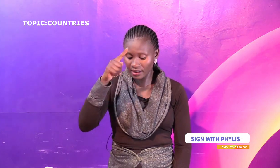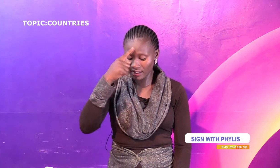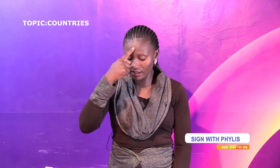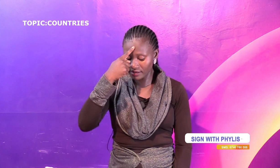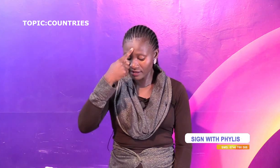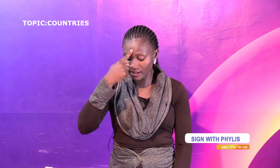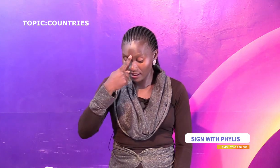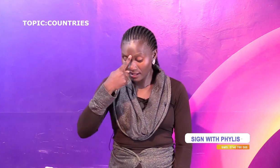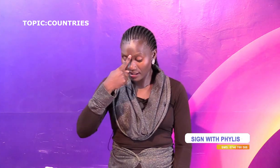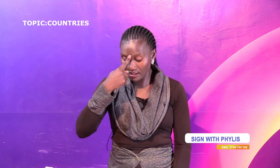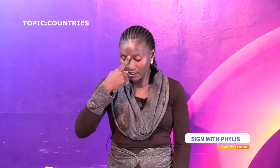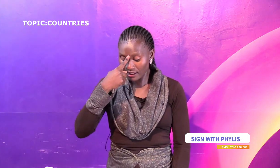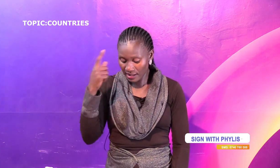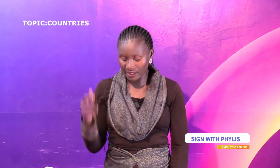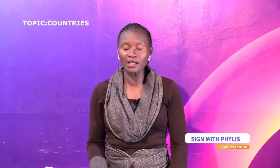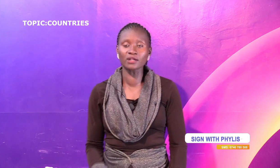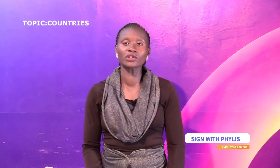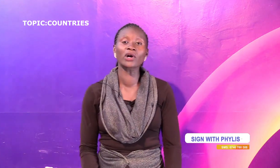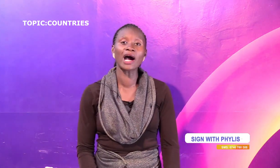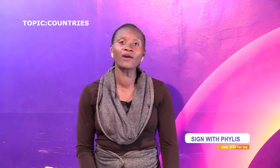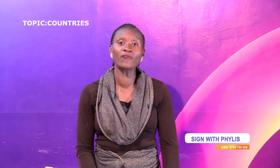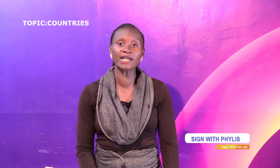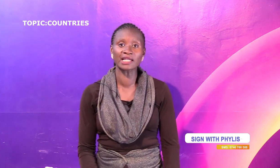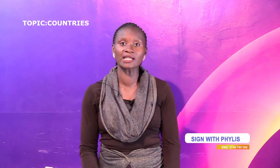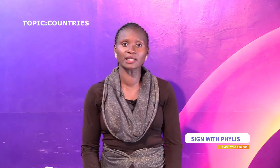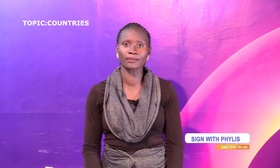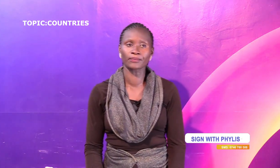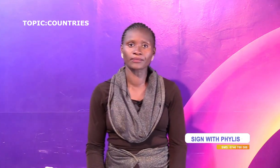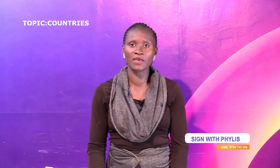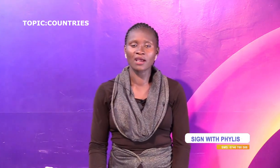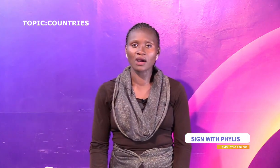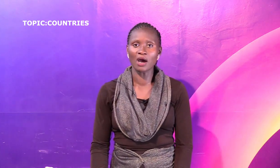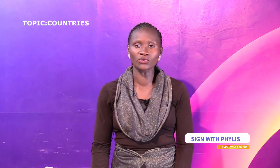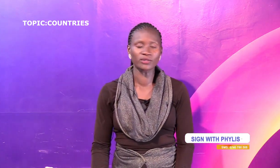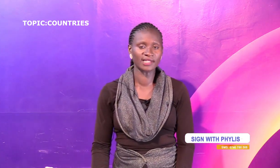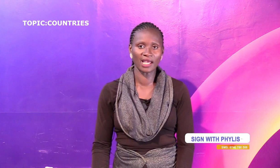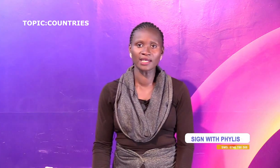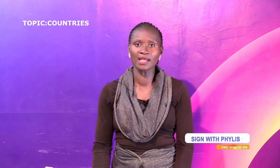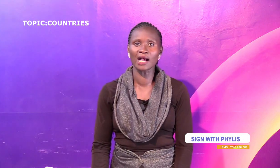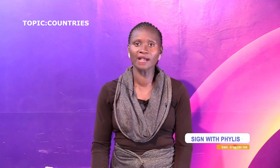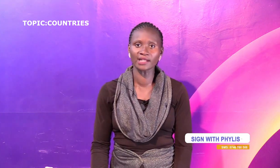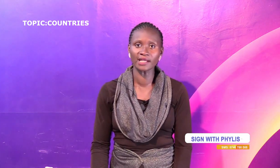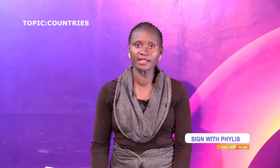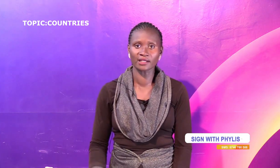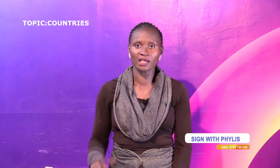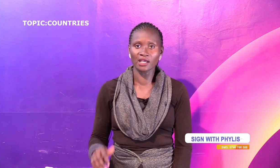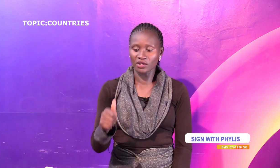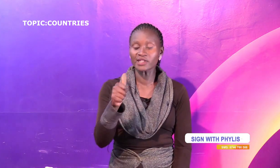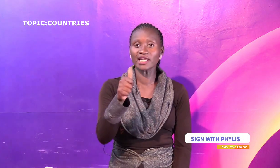this, Greek. And then also have Atlanta. How do we sign Atlanta? Using letter